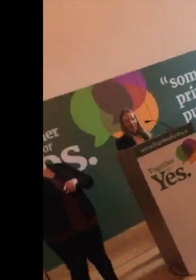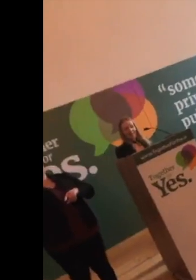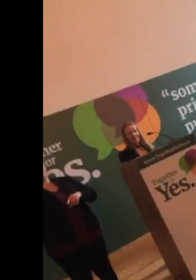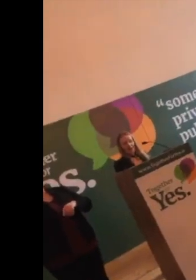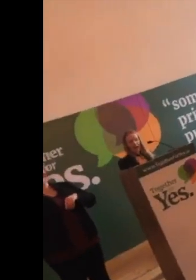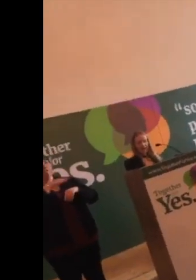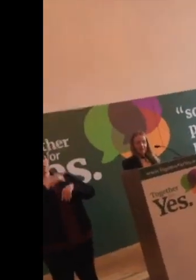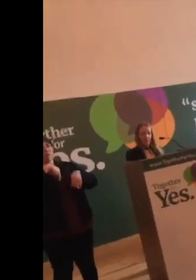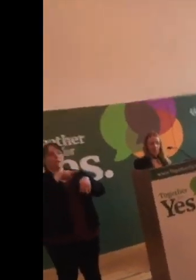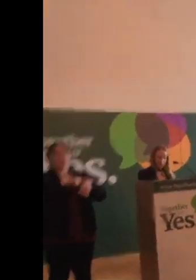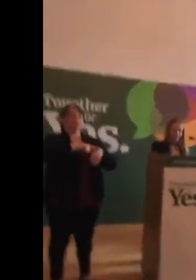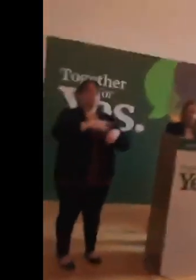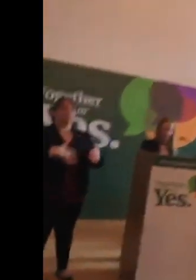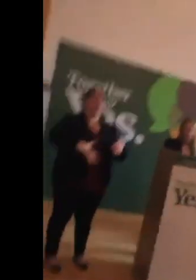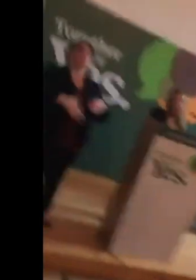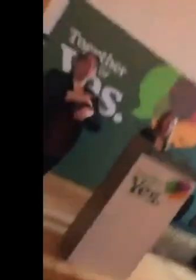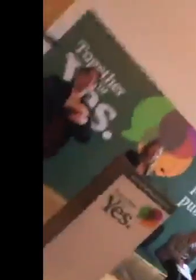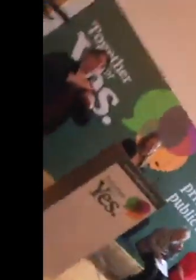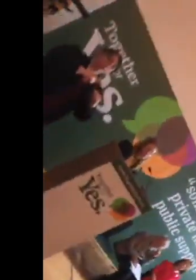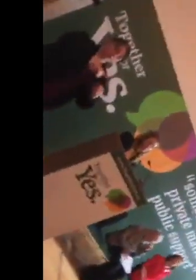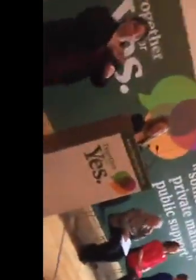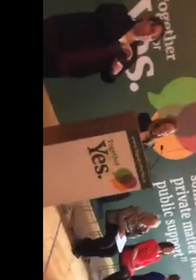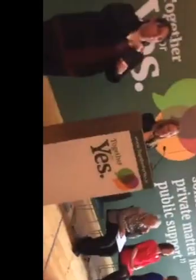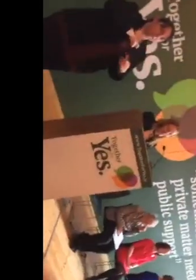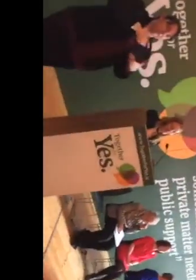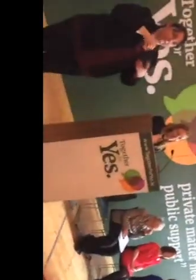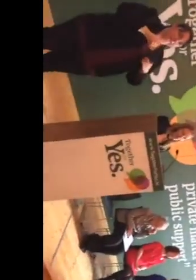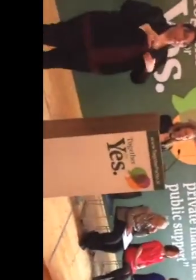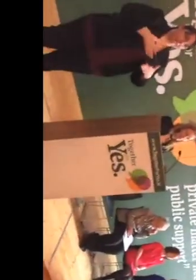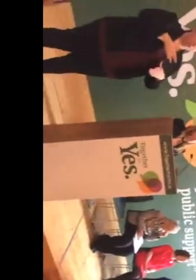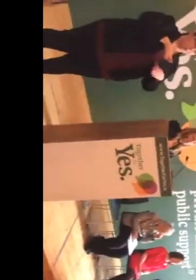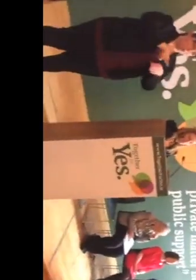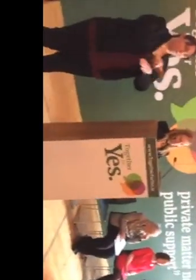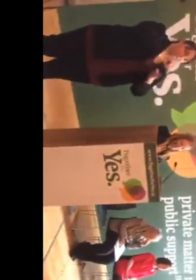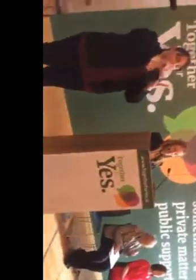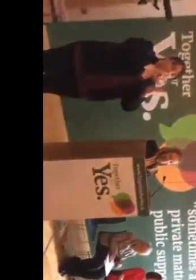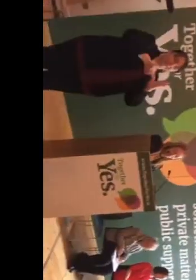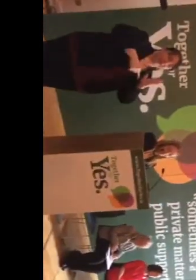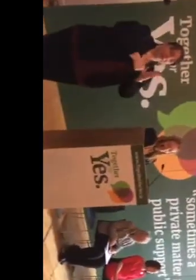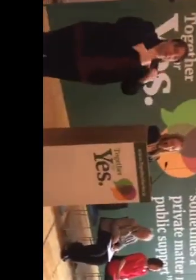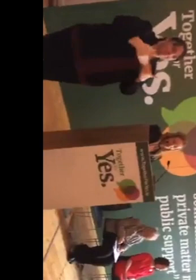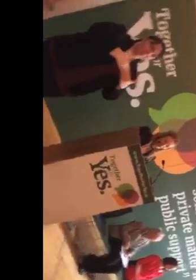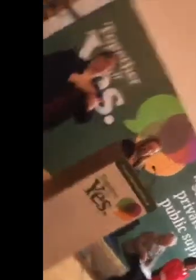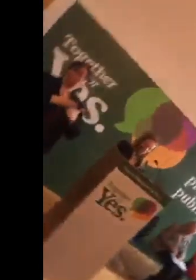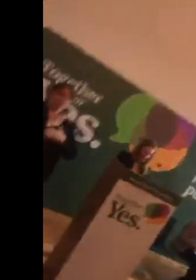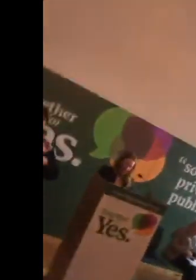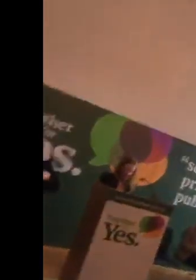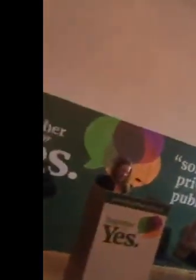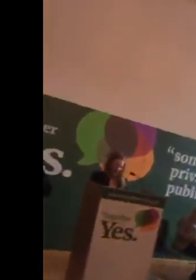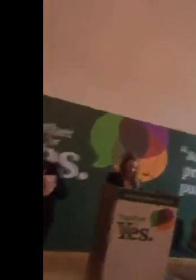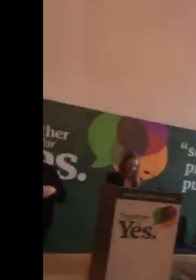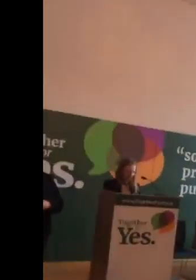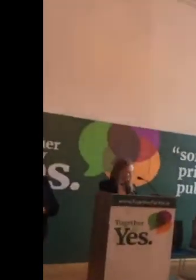and he has personally delivered more than 6,000 babies during his career.